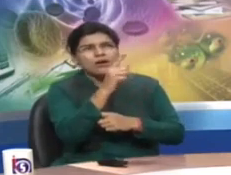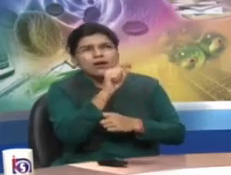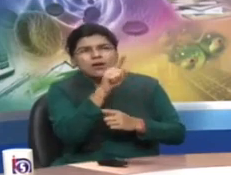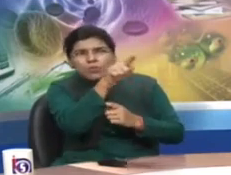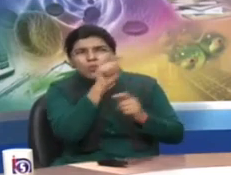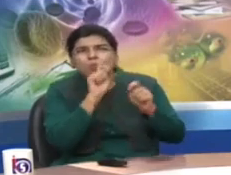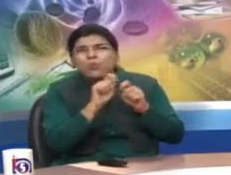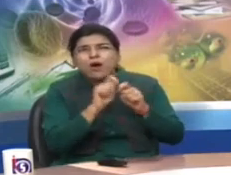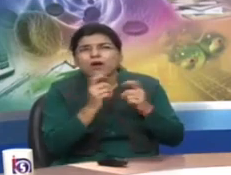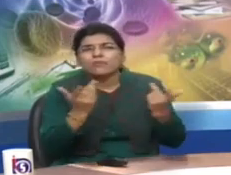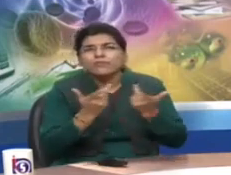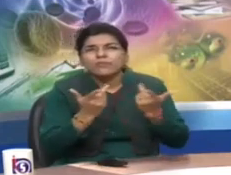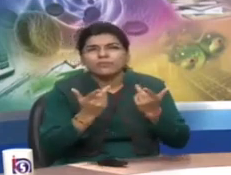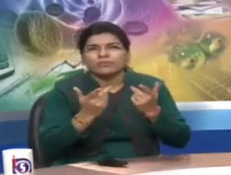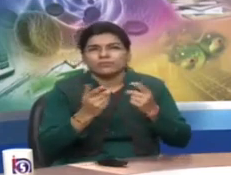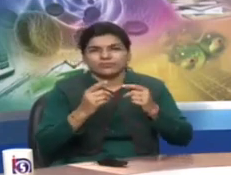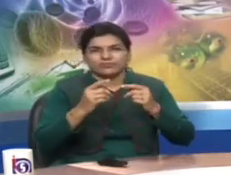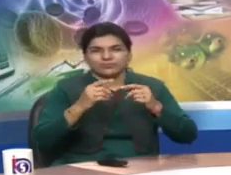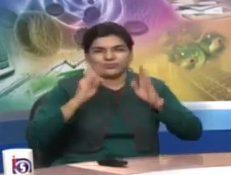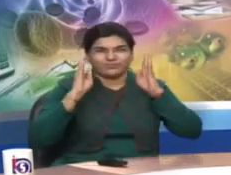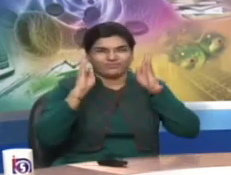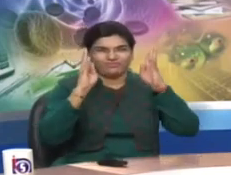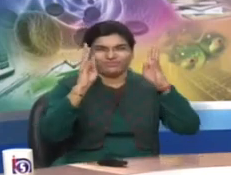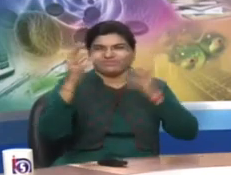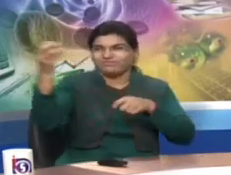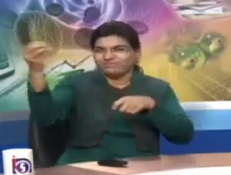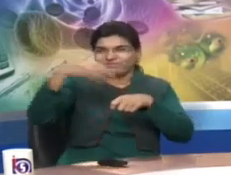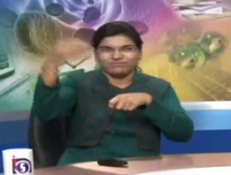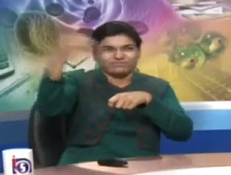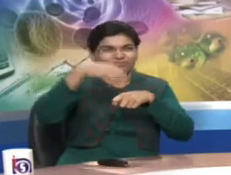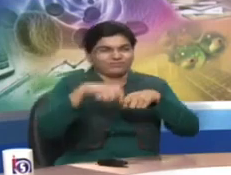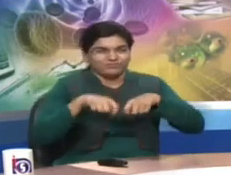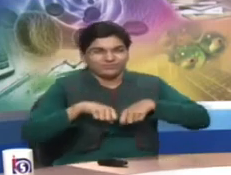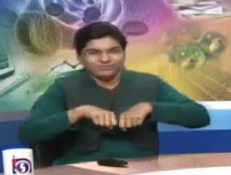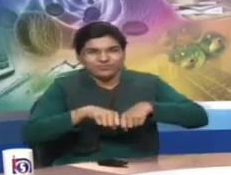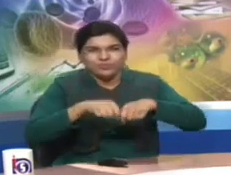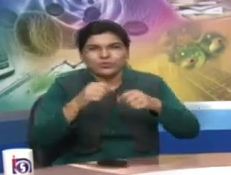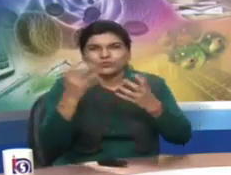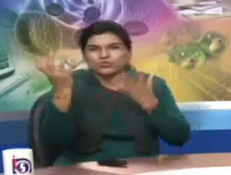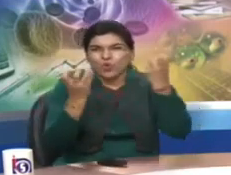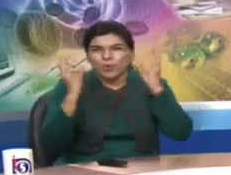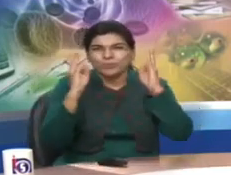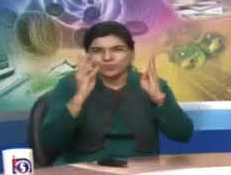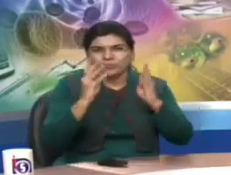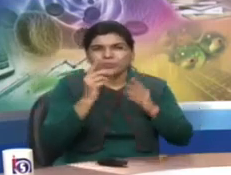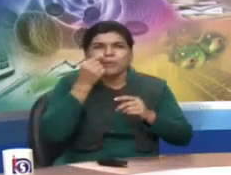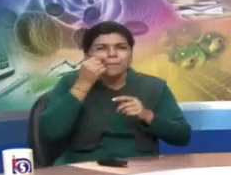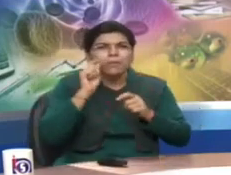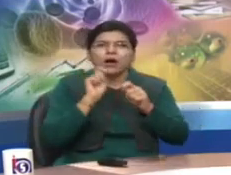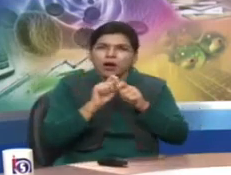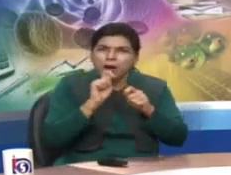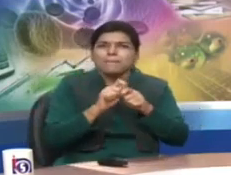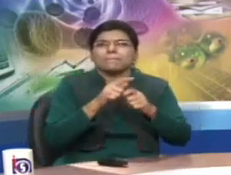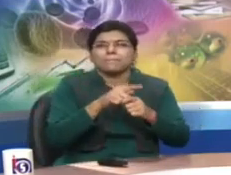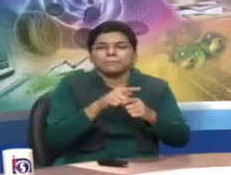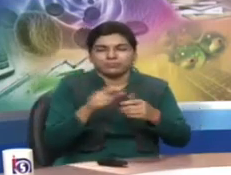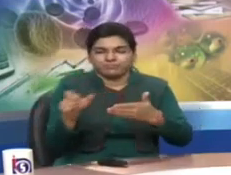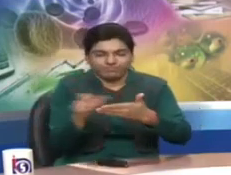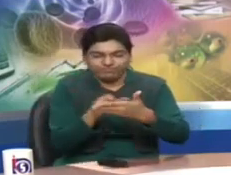Because when I look at you, I have this question that do you really apply